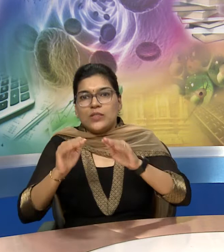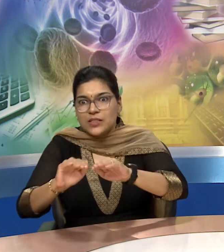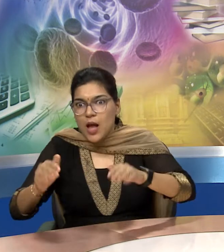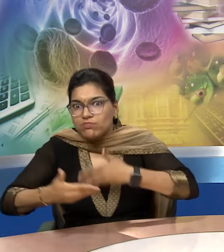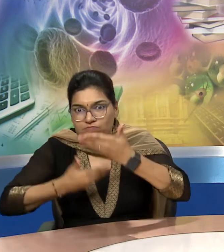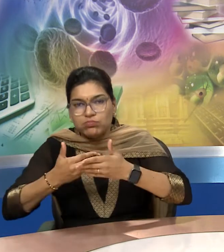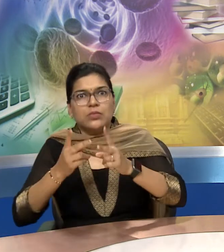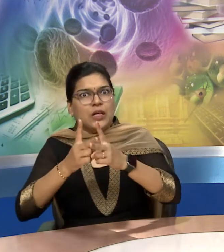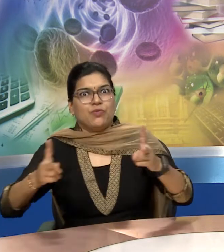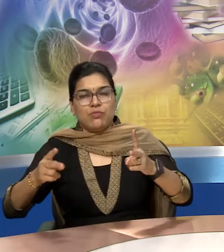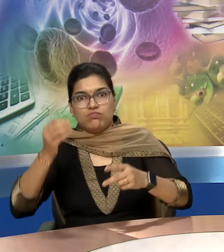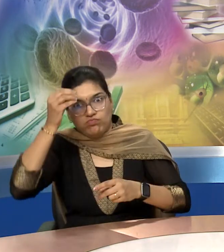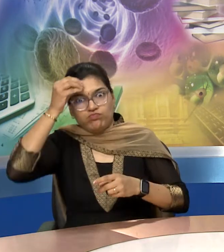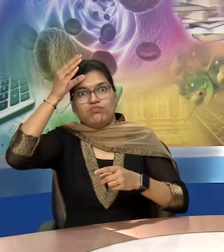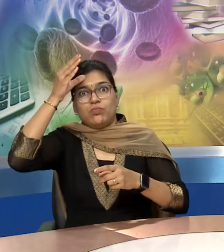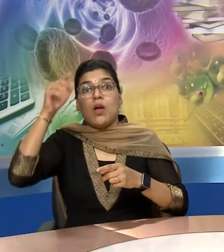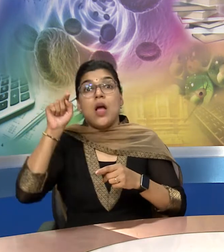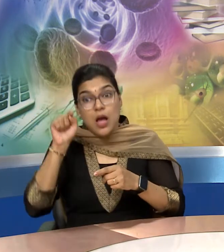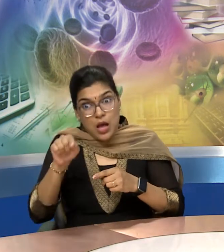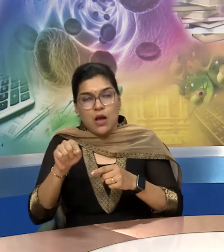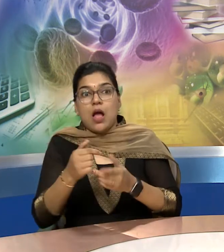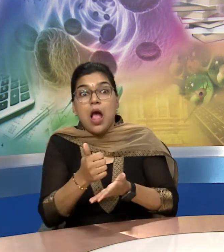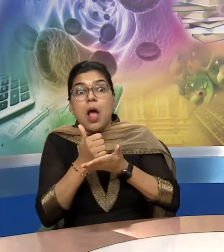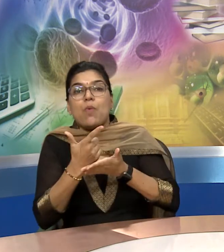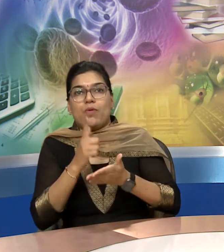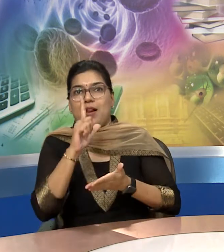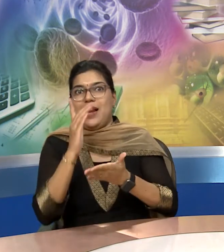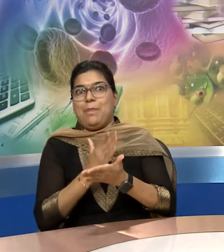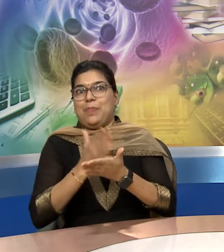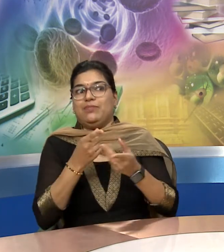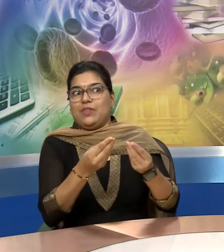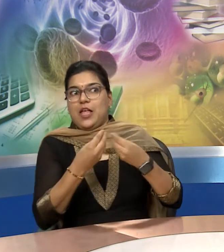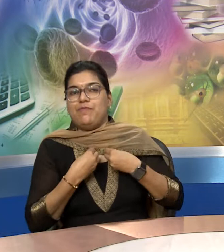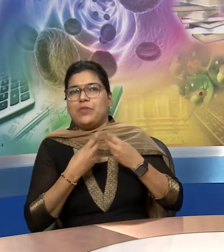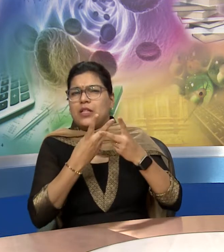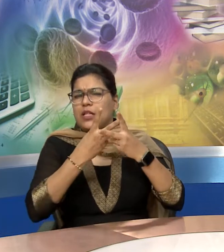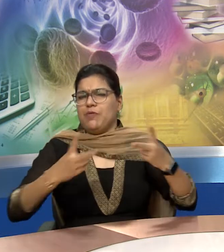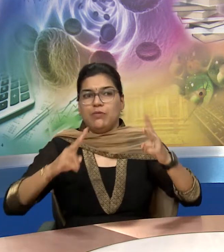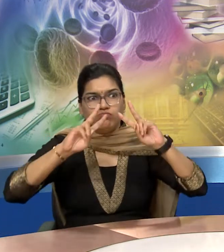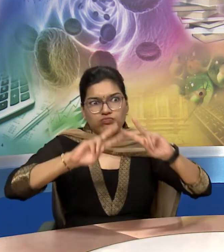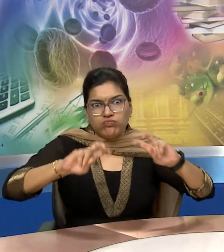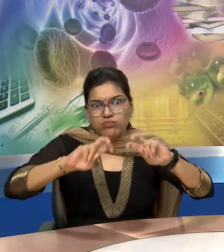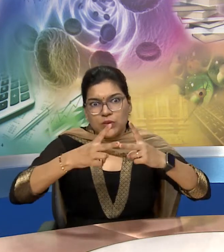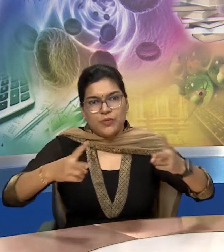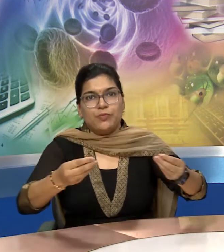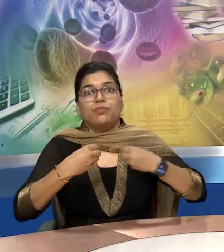And the quality of information which is provided in library, that is